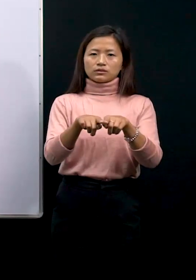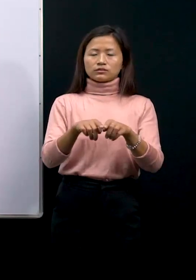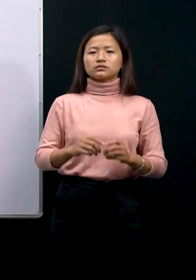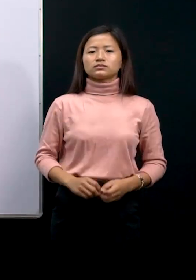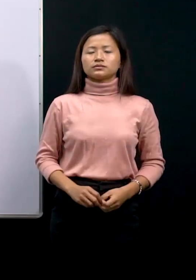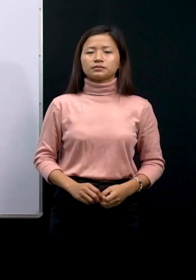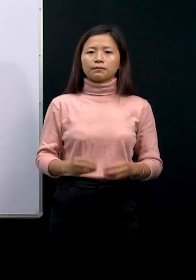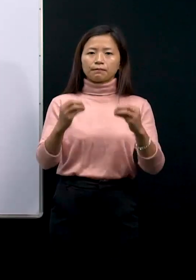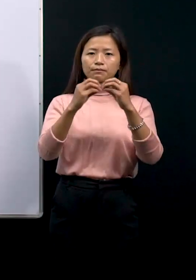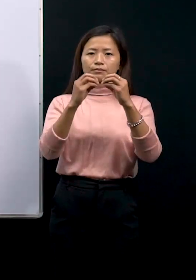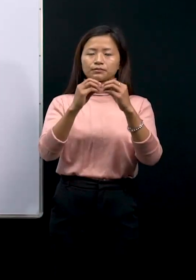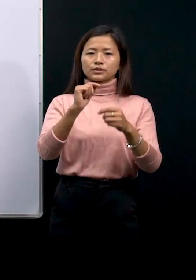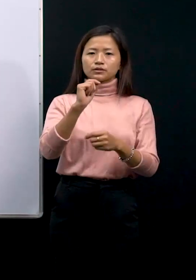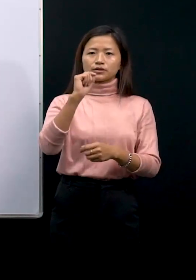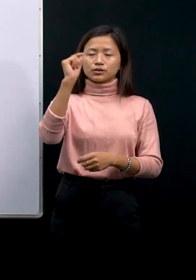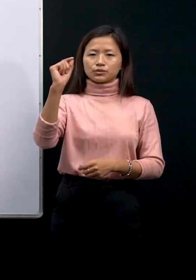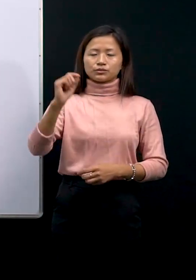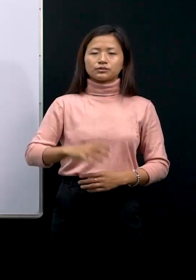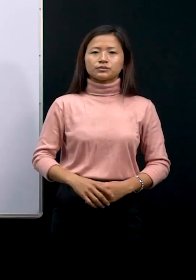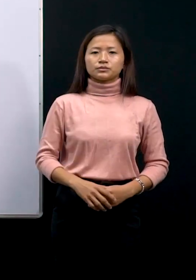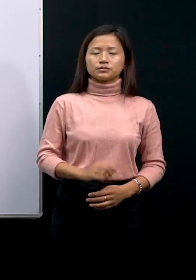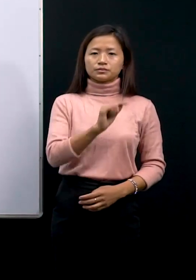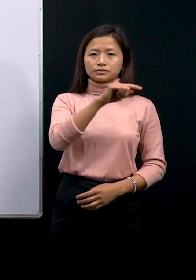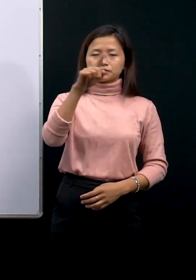BQ. BQ you can write.